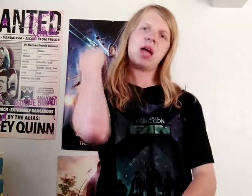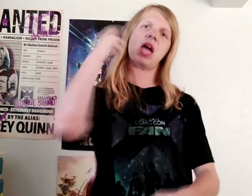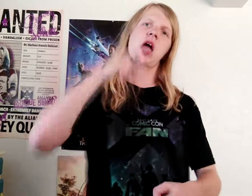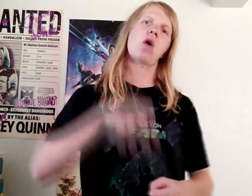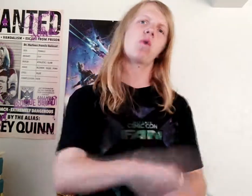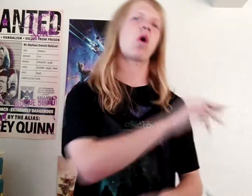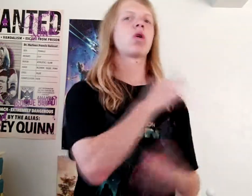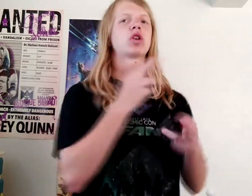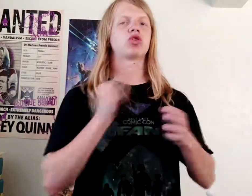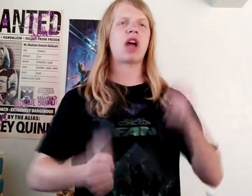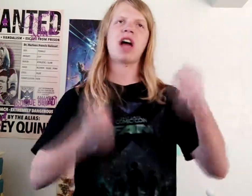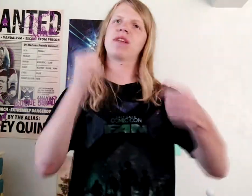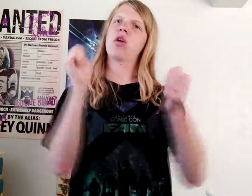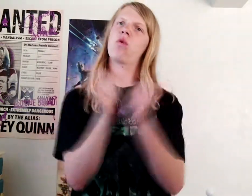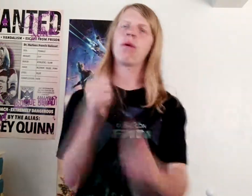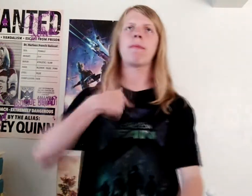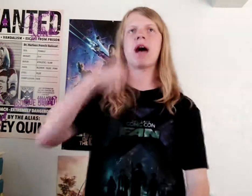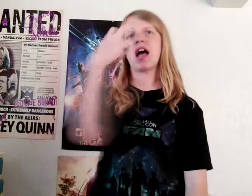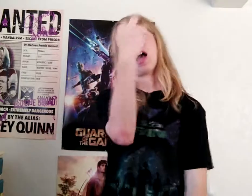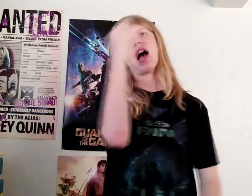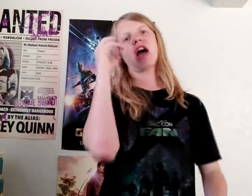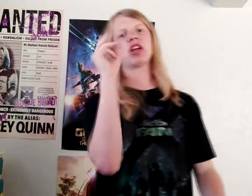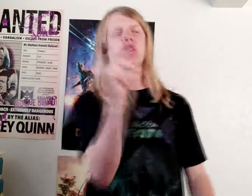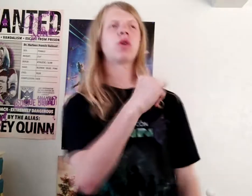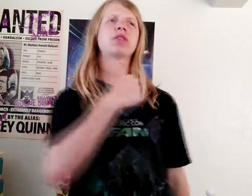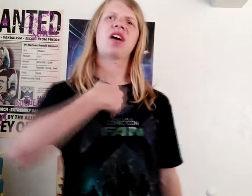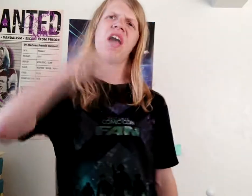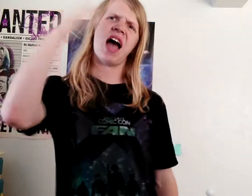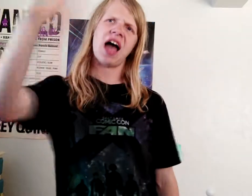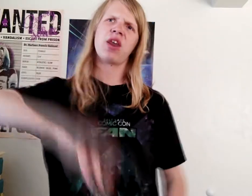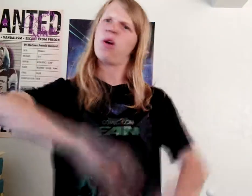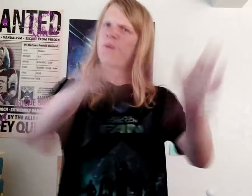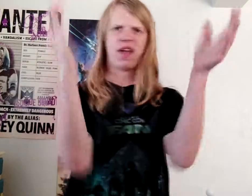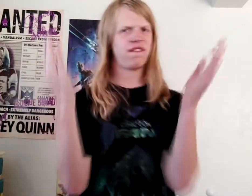back road, driving with my eyes closed. I know every